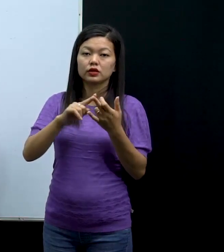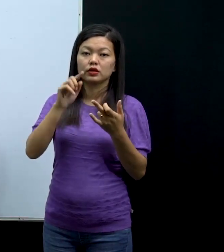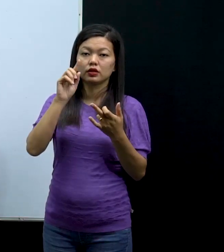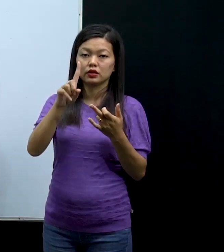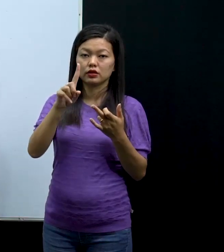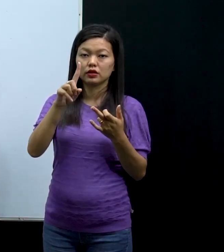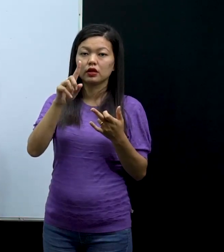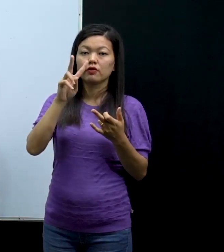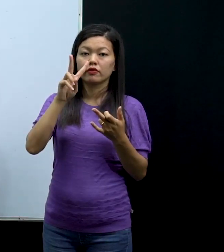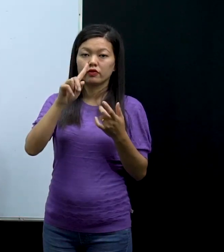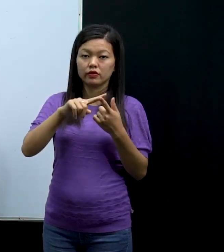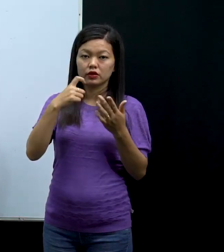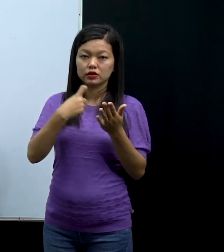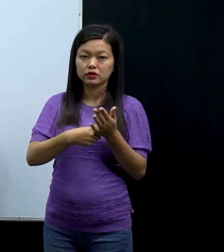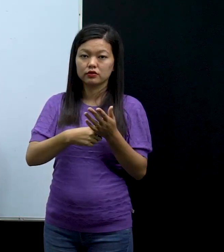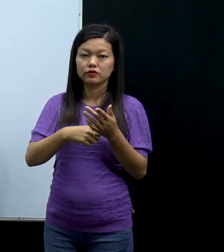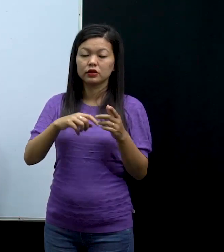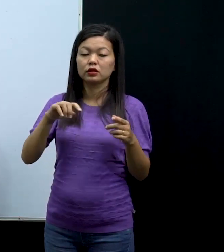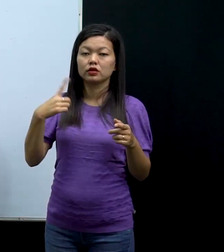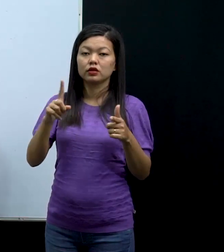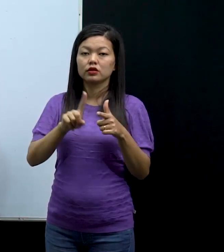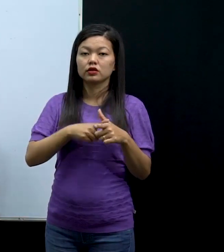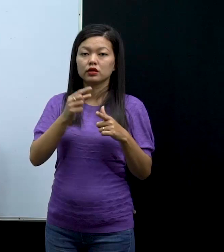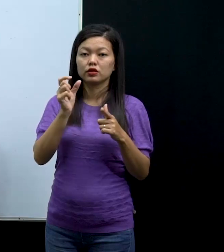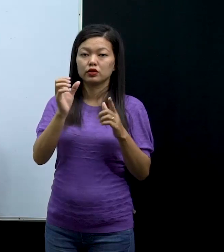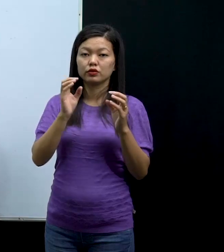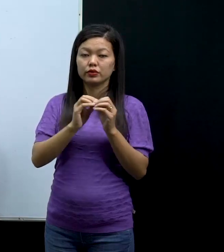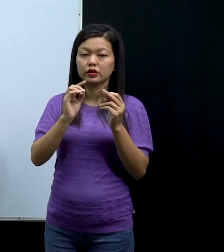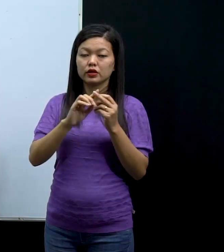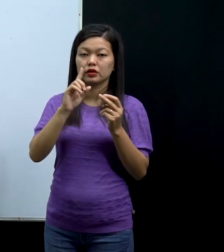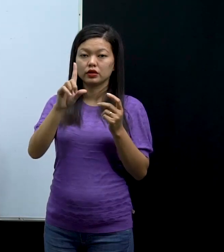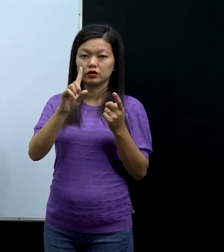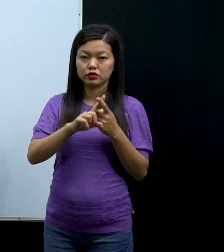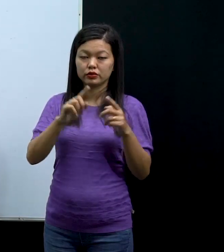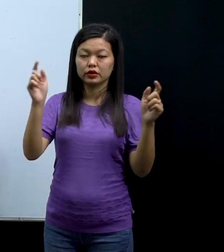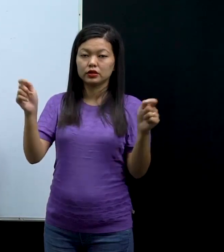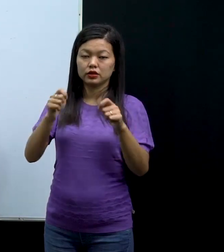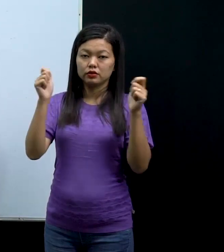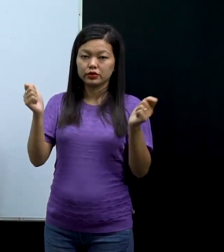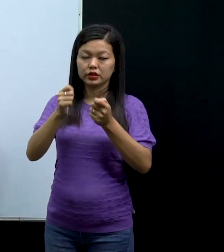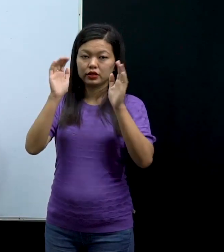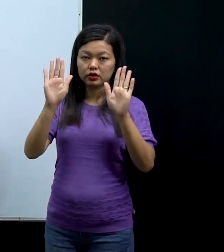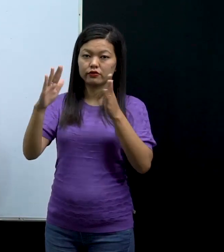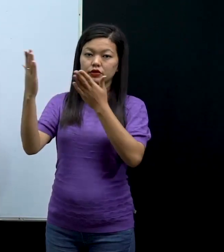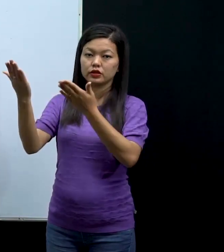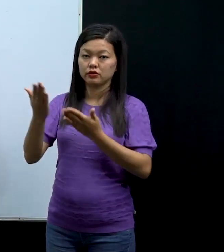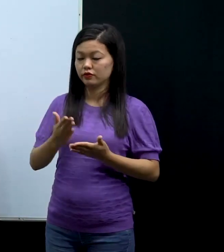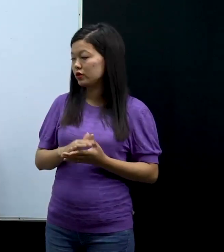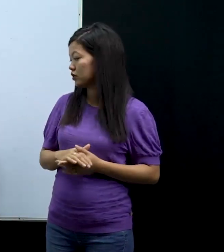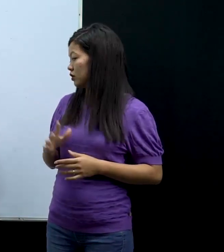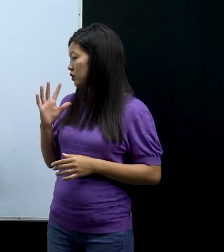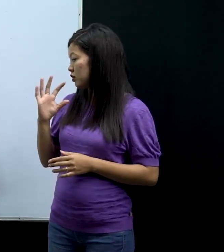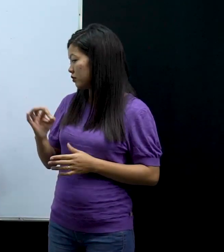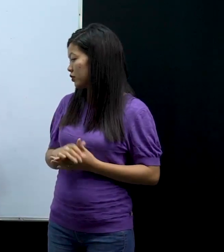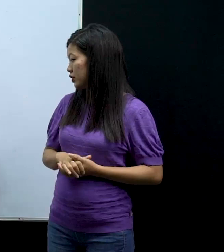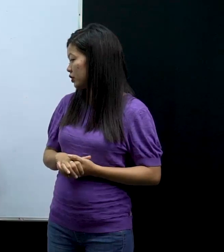date here. I'm saying there will be 2 dates. The first will be the date of writing, and then the next date will be the